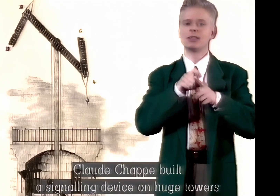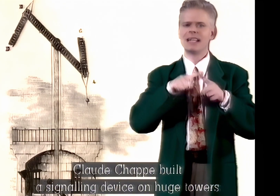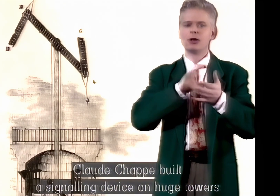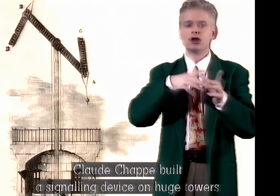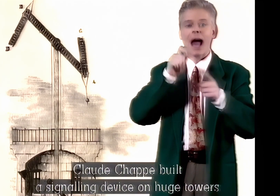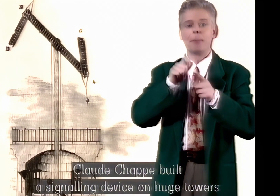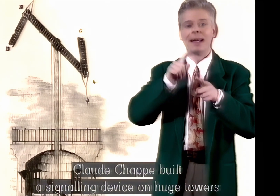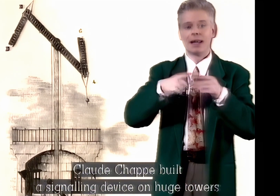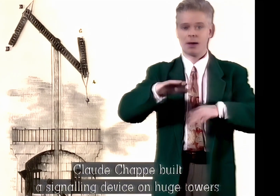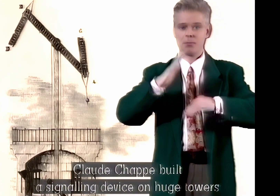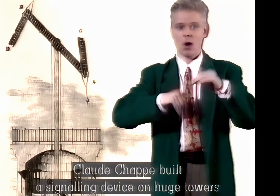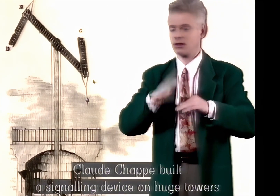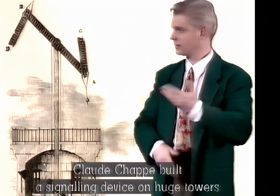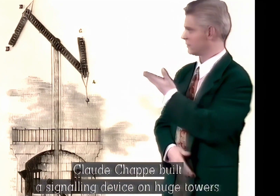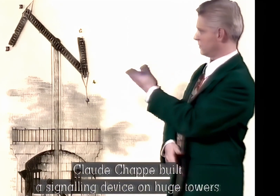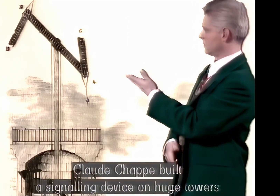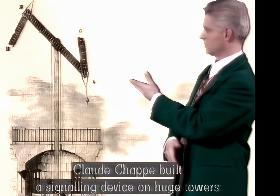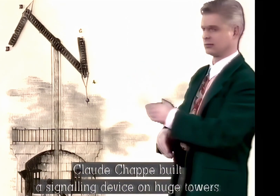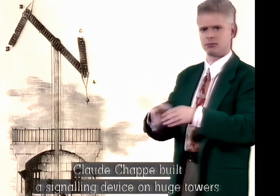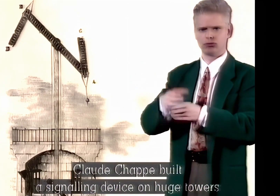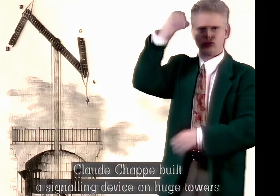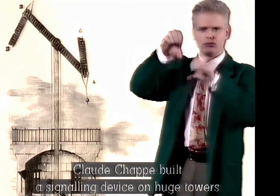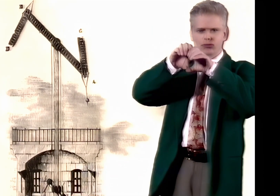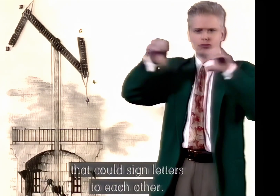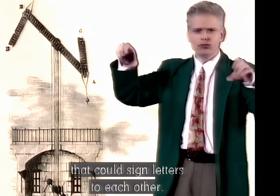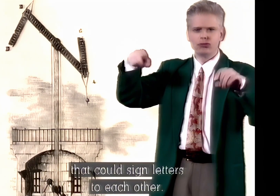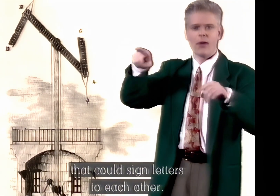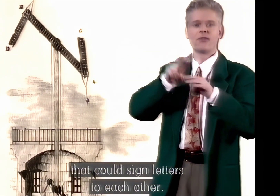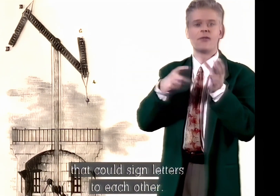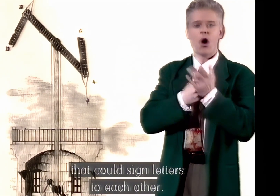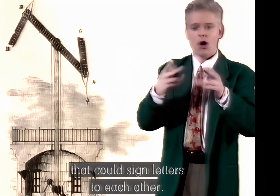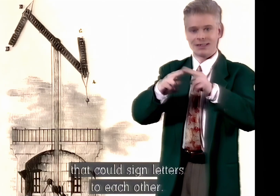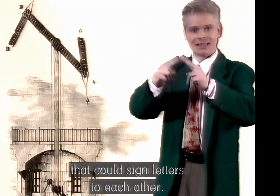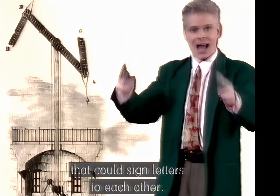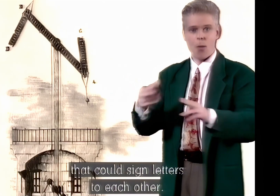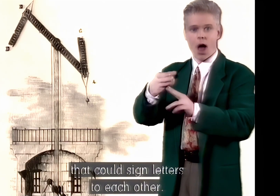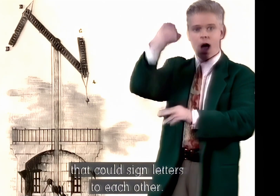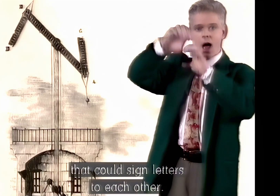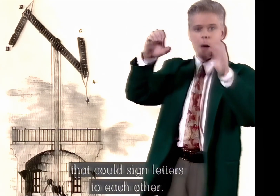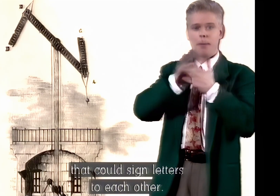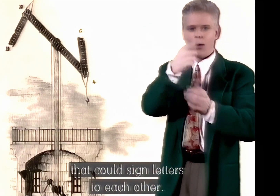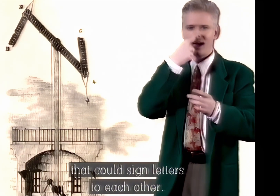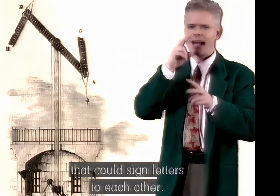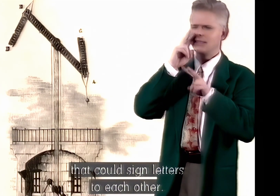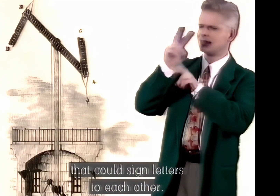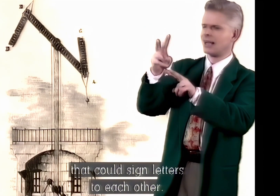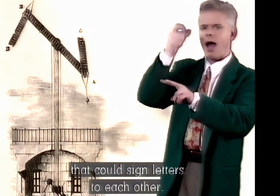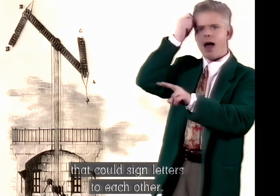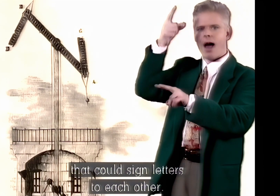Claude Chappe built a signalling device on huge towers that could sign letters to each other. Like